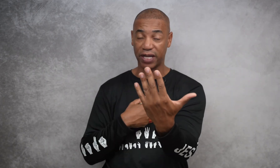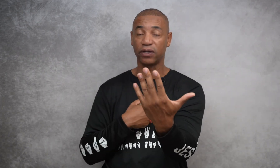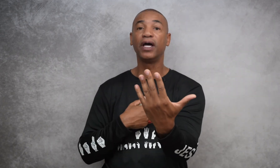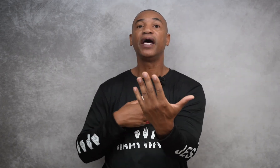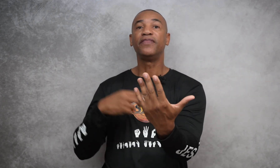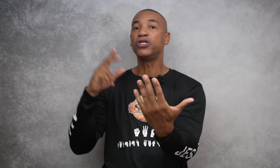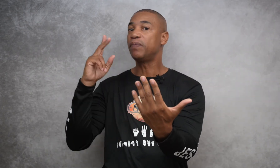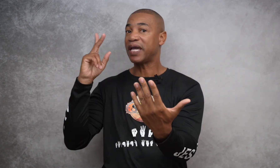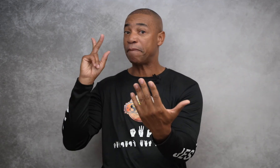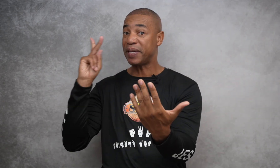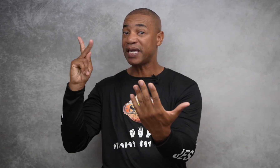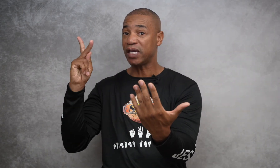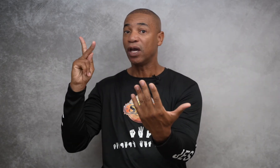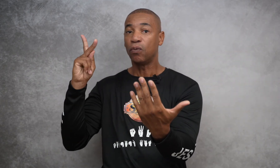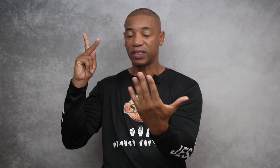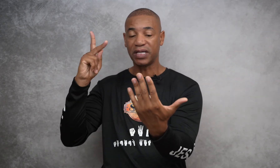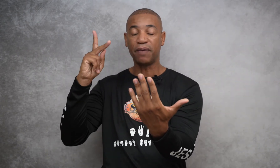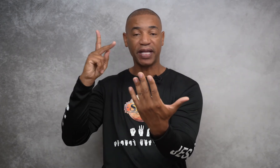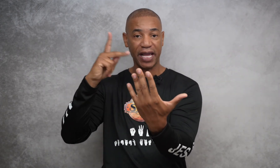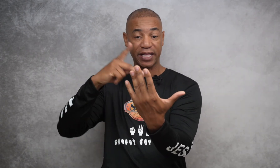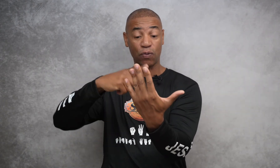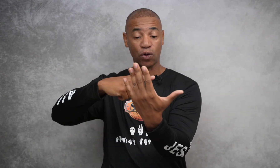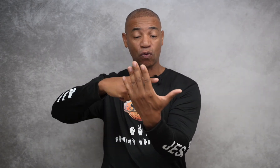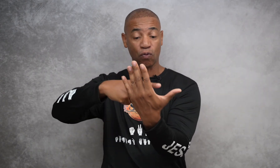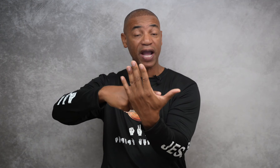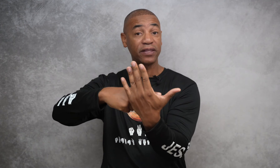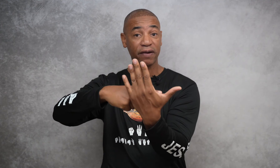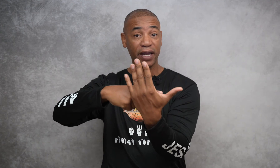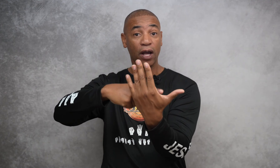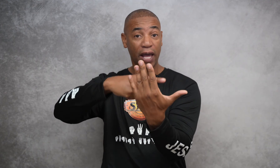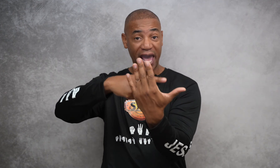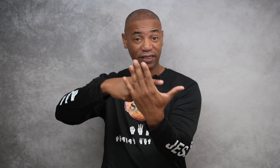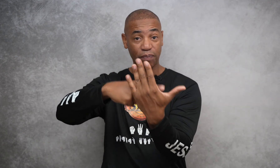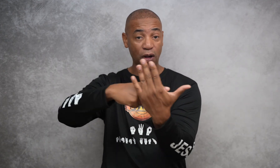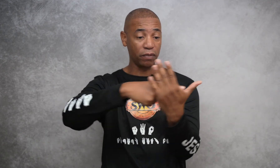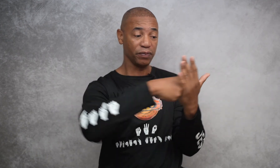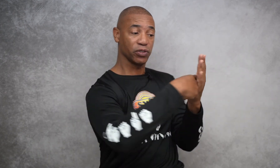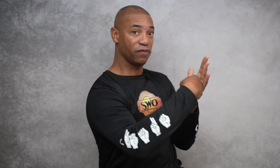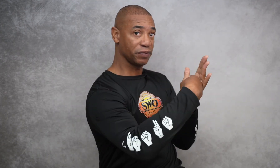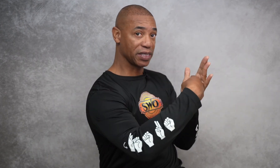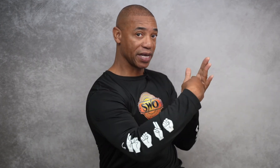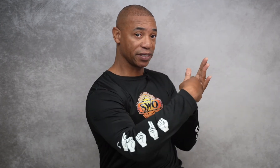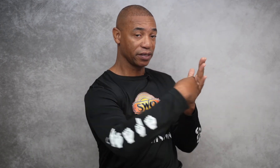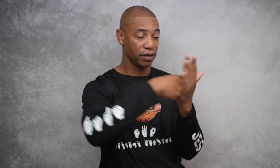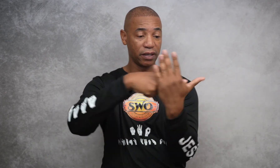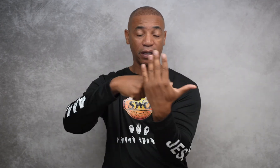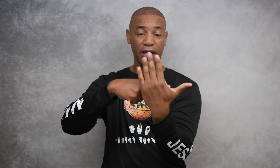signer, then you make a P with the dominant hand that will go right there at the palm. Let me show you from the side. And